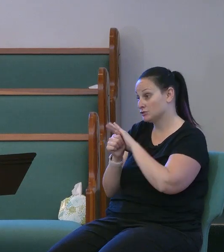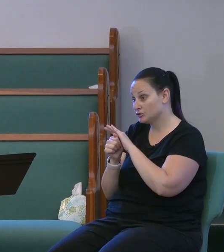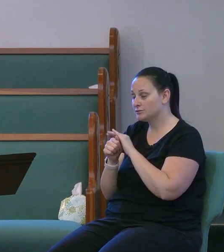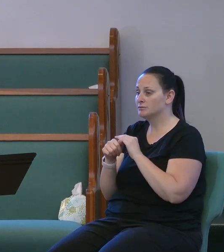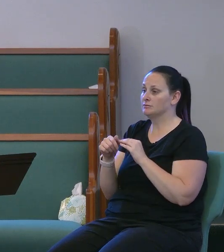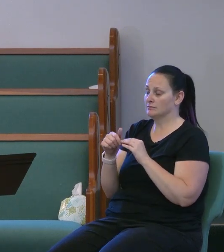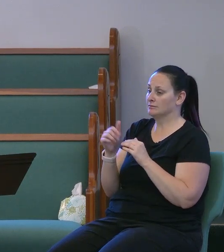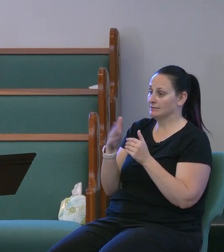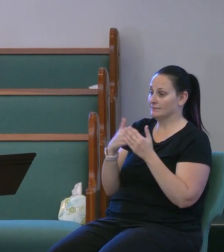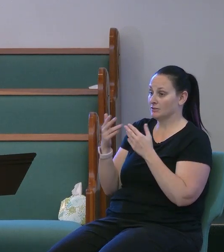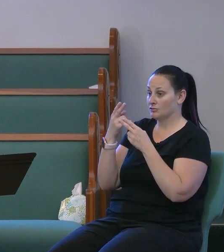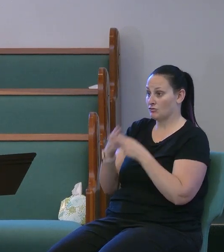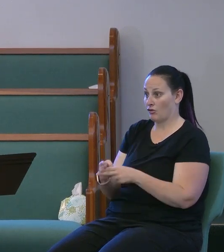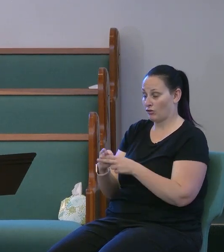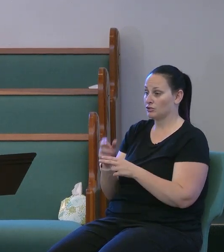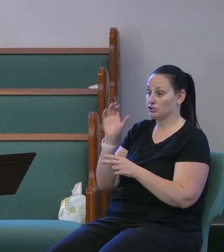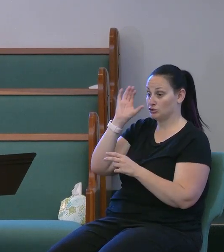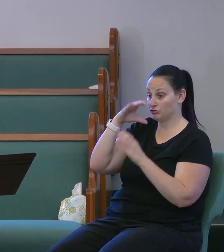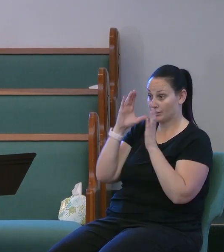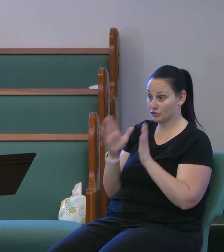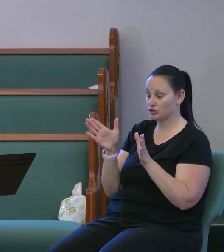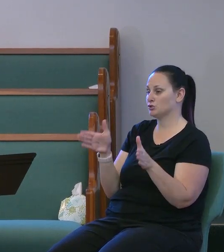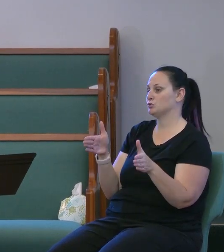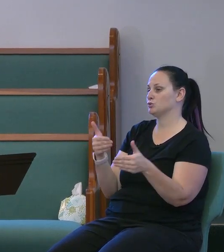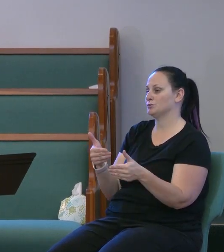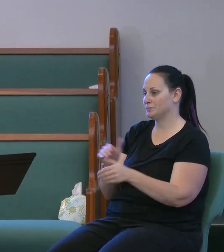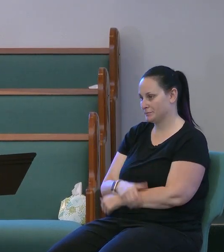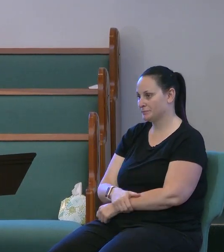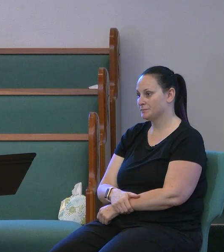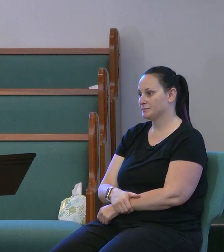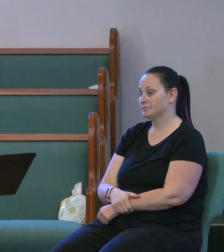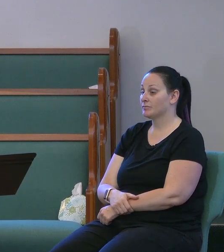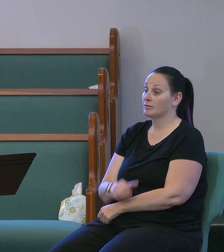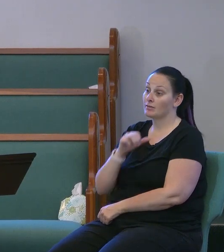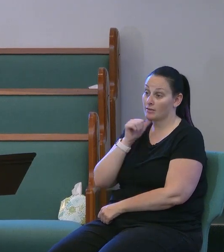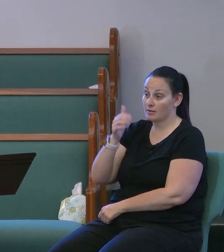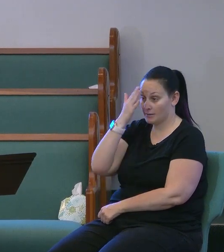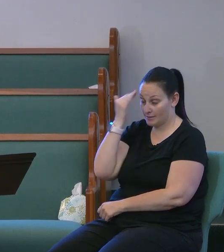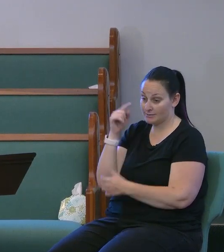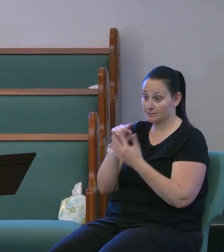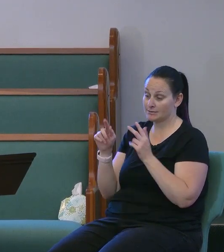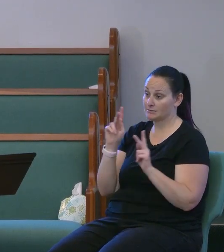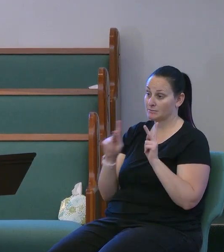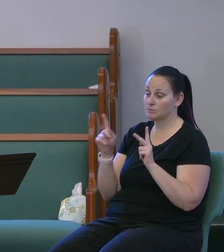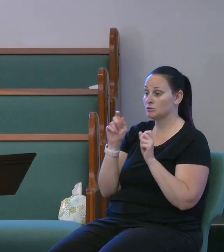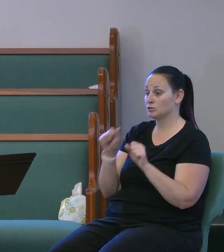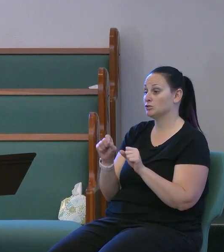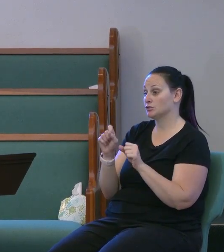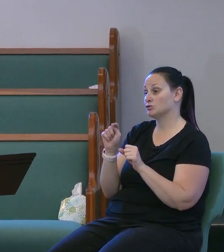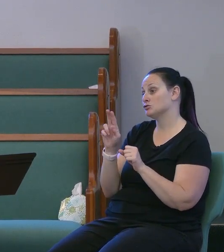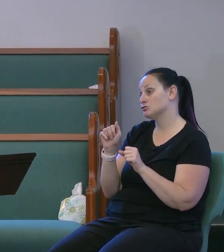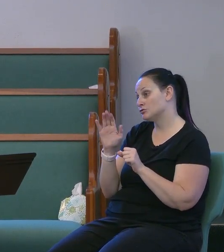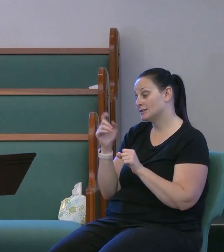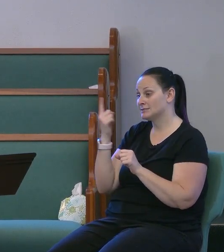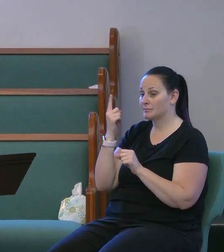was even called the stranger's room. Not because these people thought they could trace something